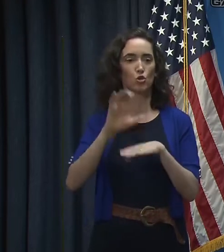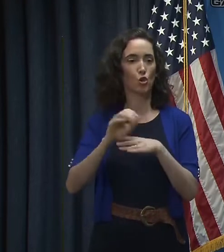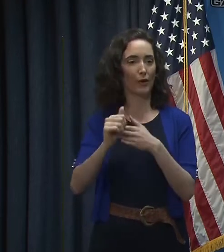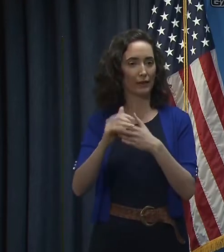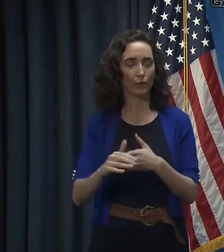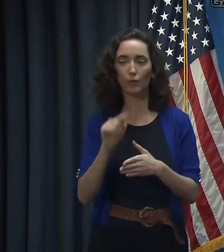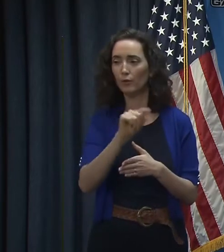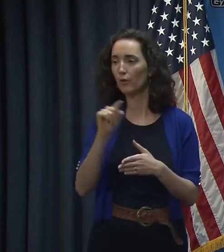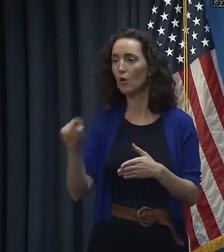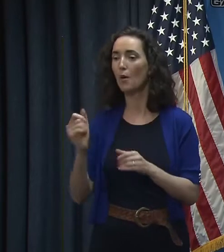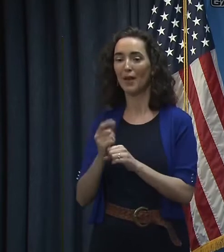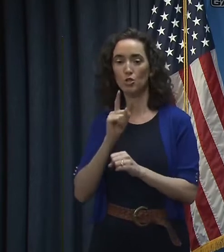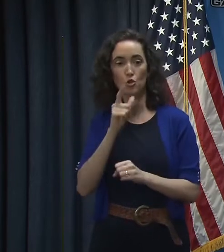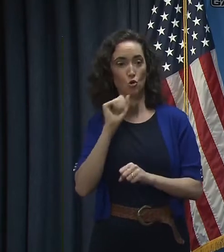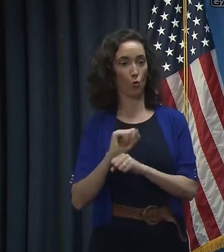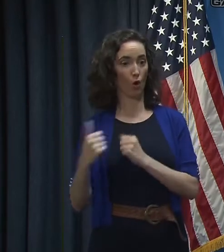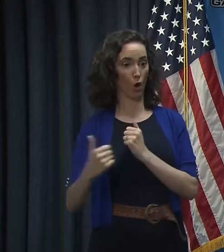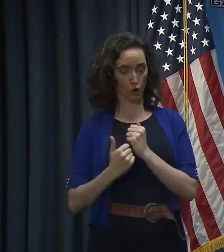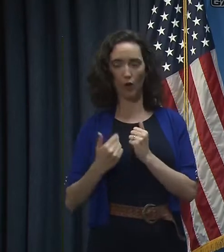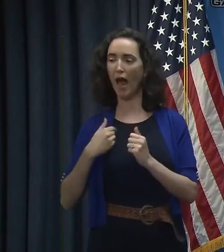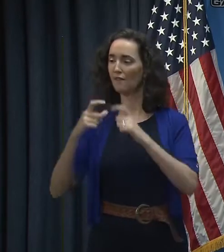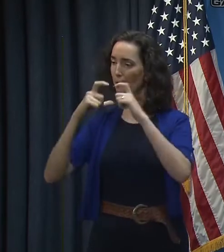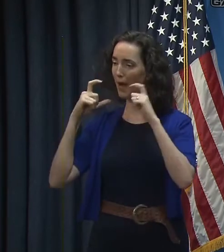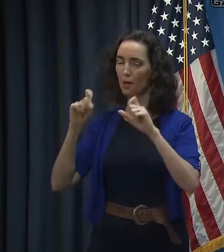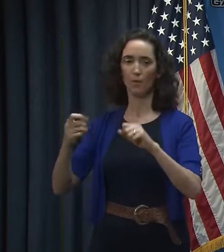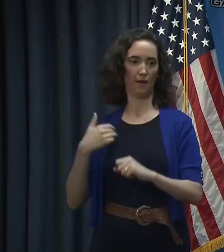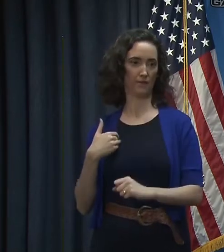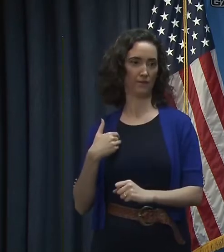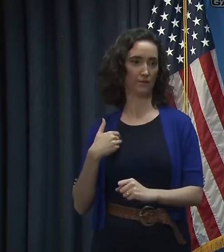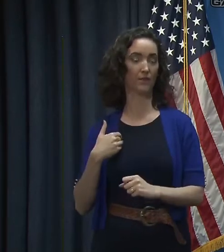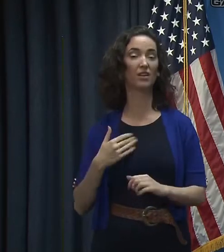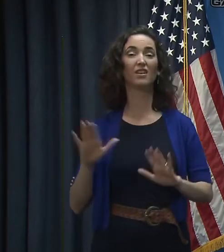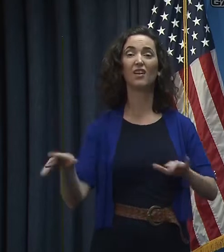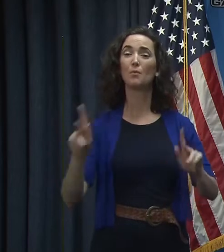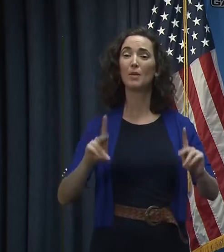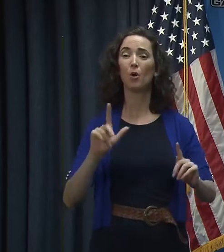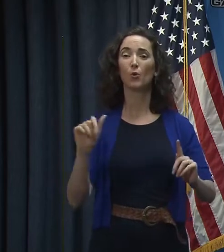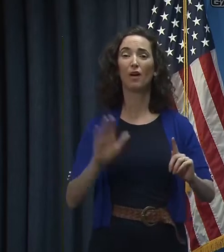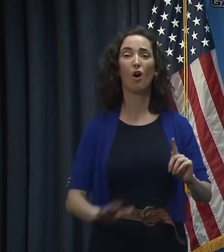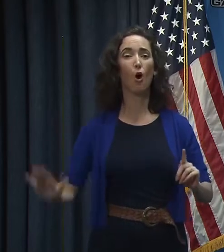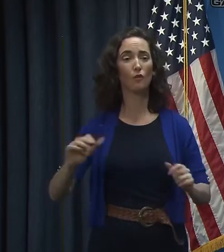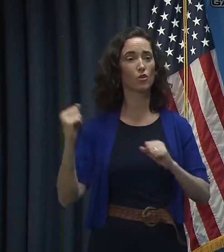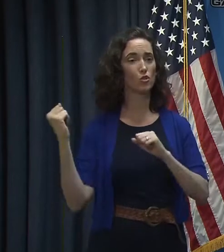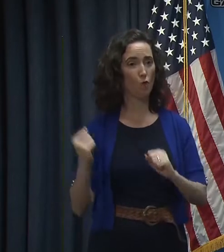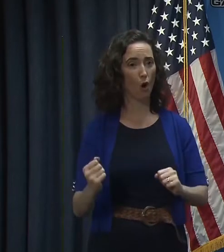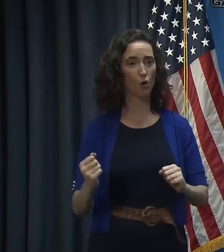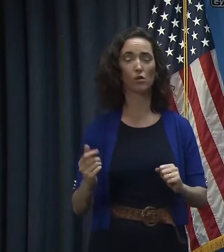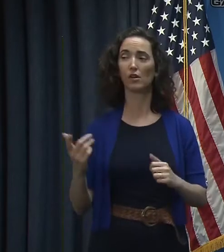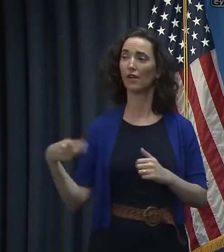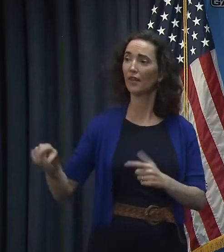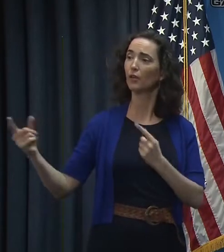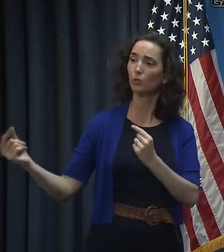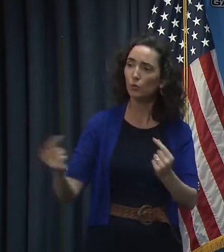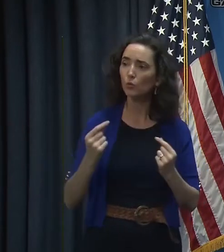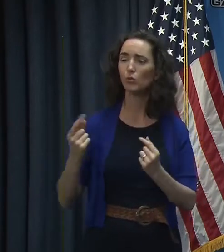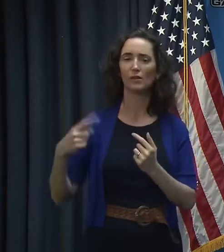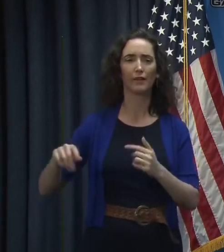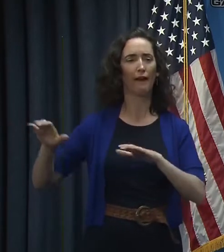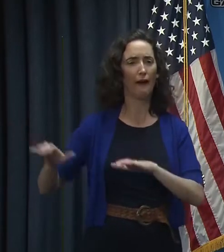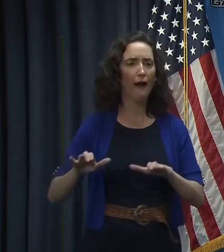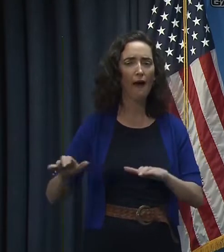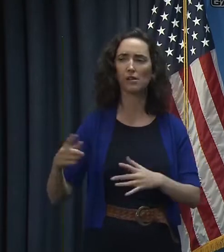Look, the people of Louisiana are strong, and it is through their actions, it is through their patience, their determination that